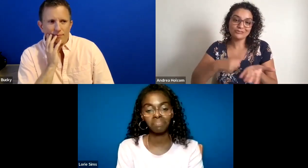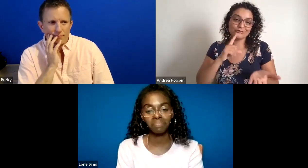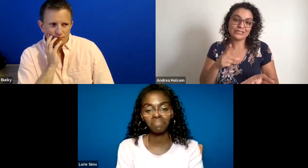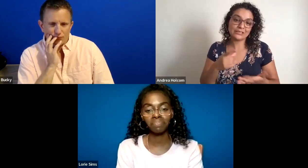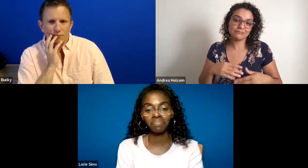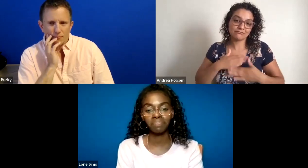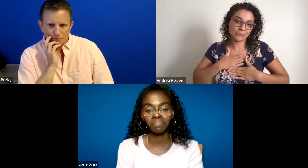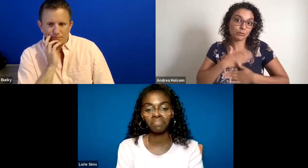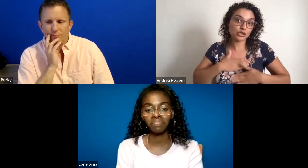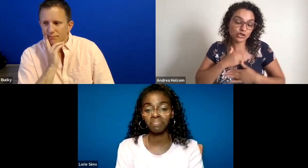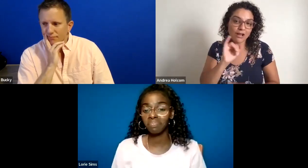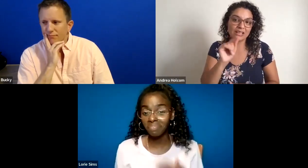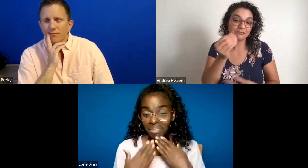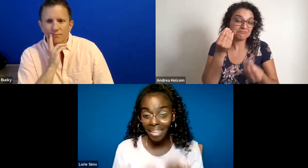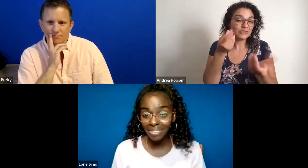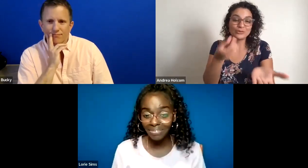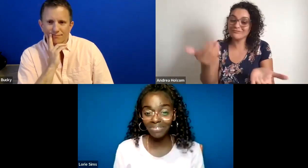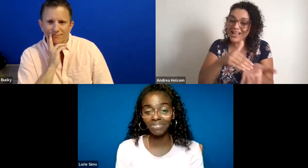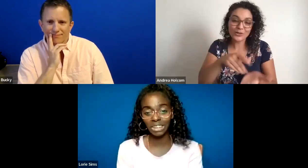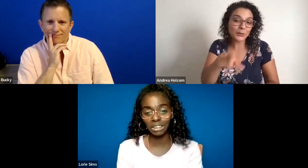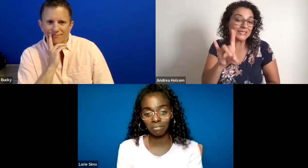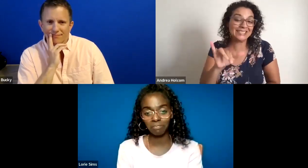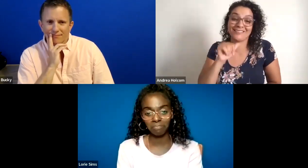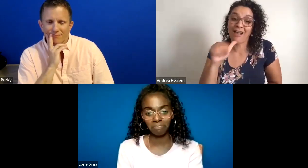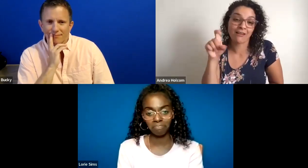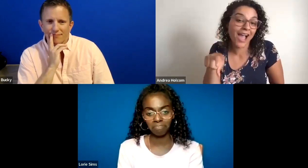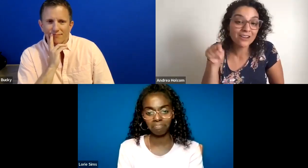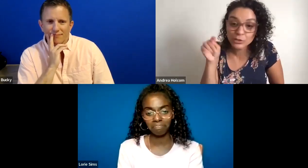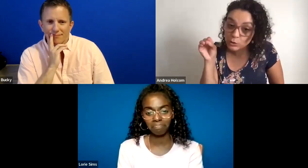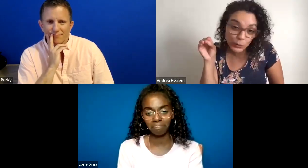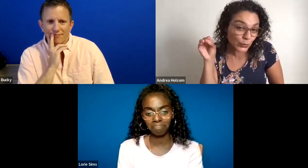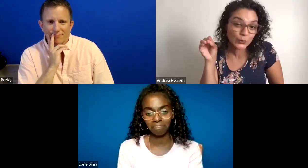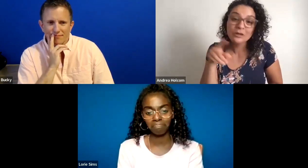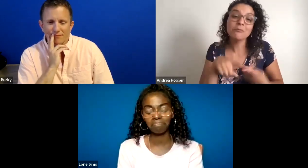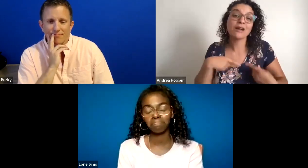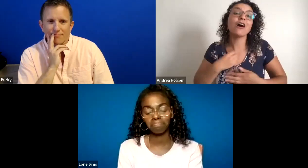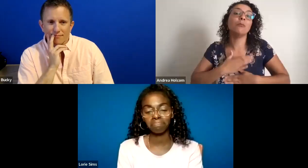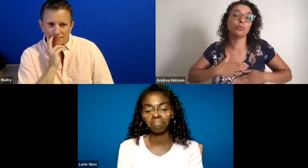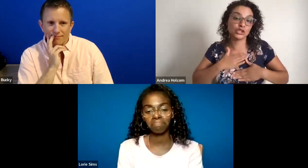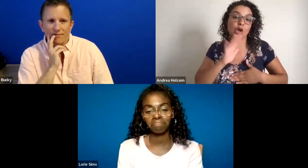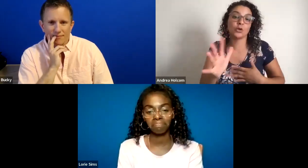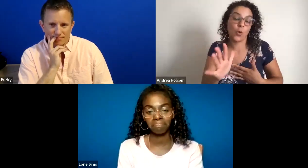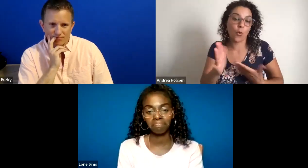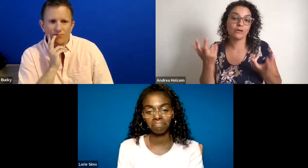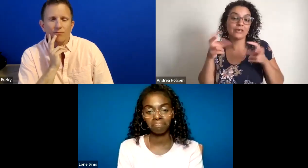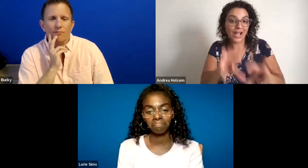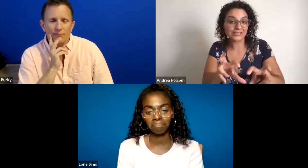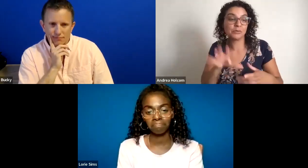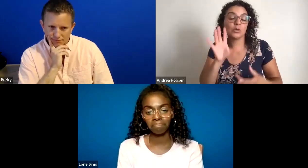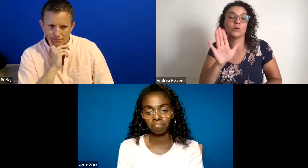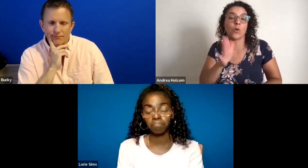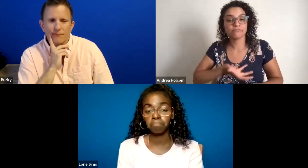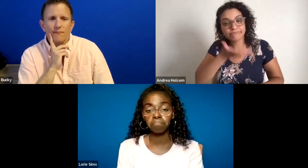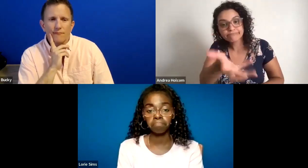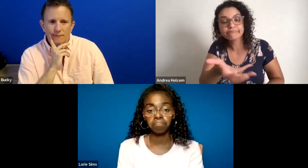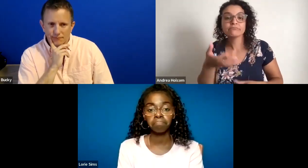a part of the Buzz Corner today. We appreciate you being here. And again, you did not have to be part of this discussion, but